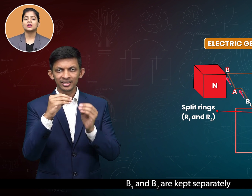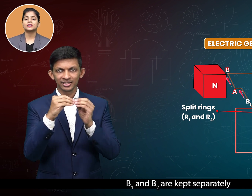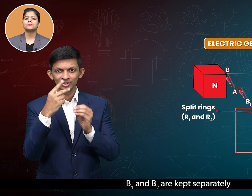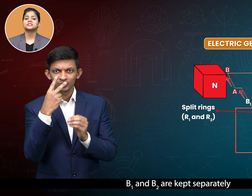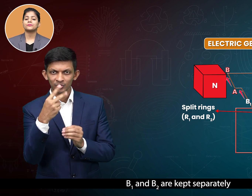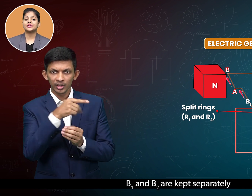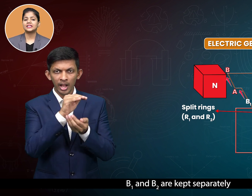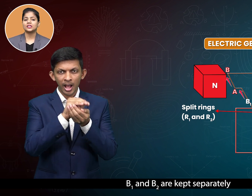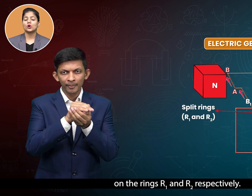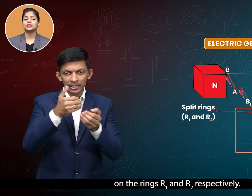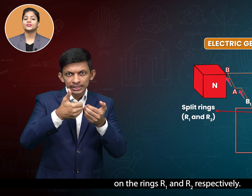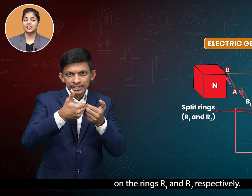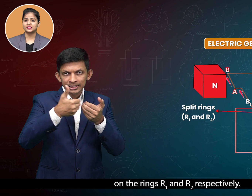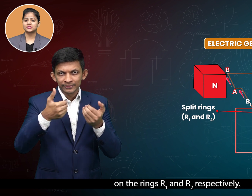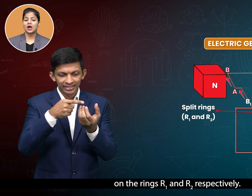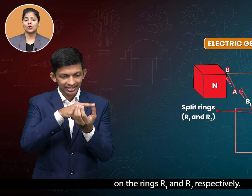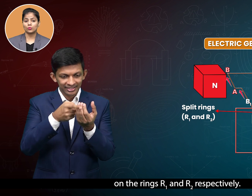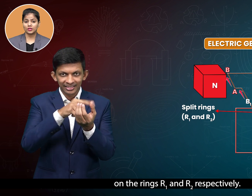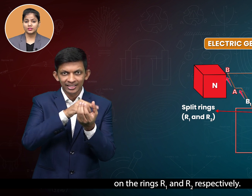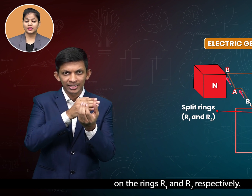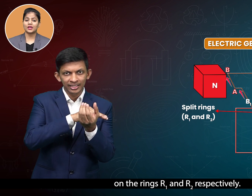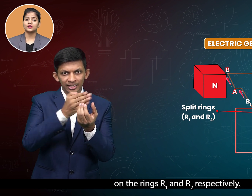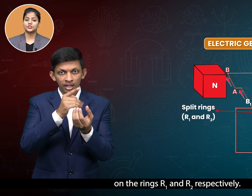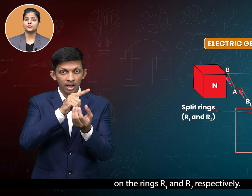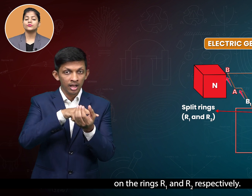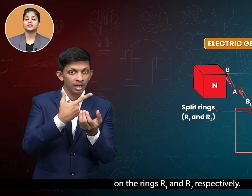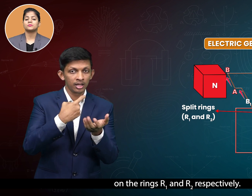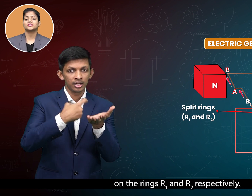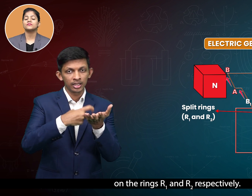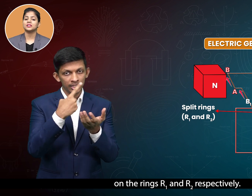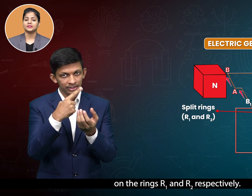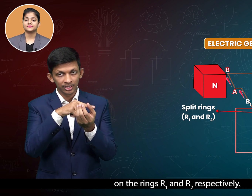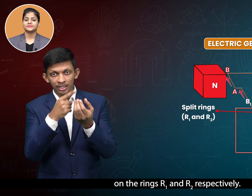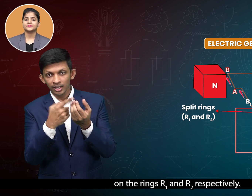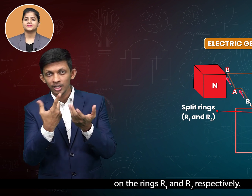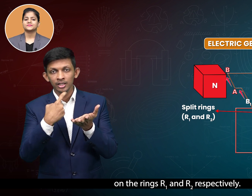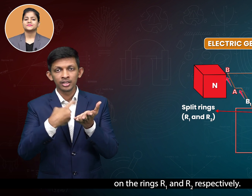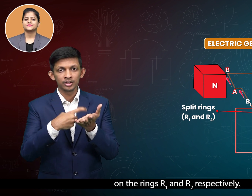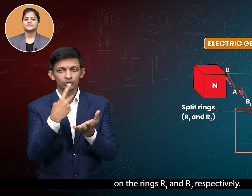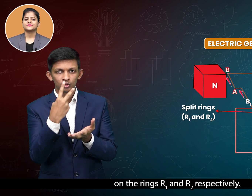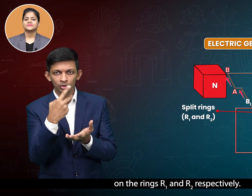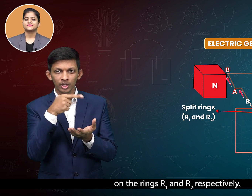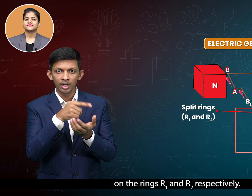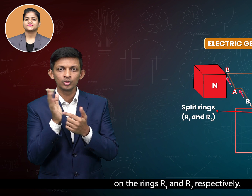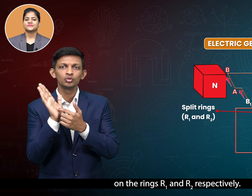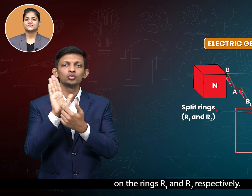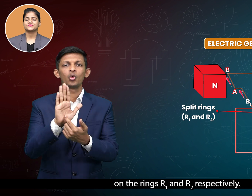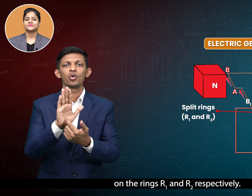B2 are kept separately on the rings R1 and R2 respectively.